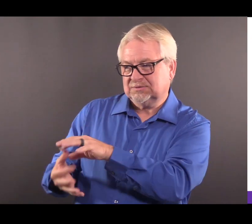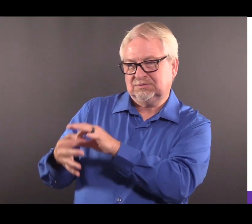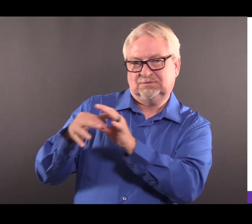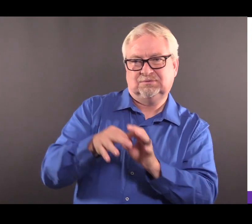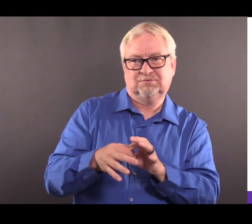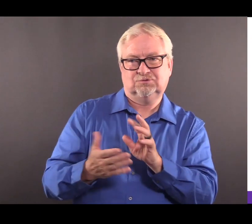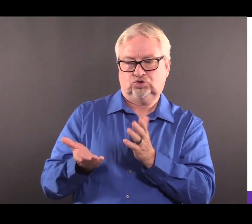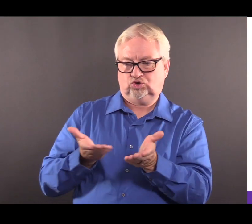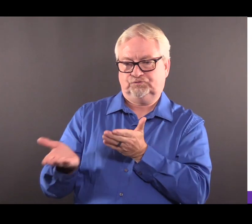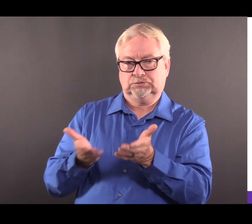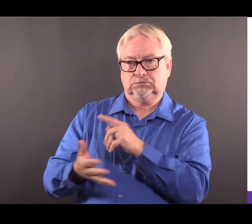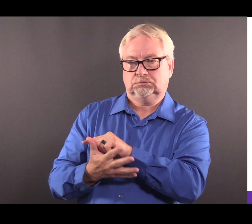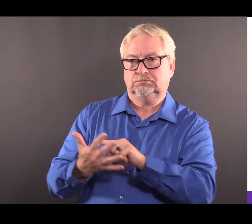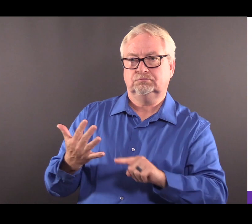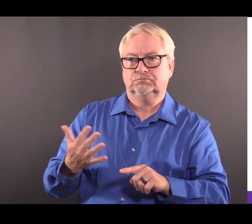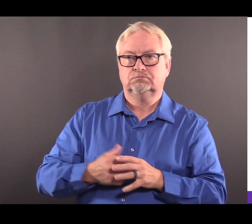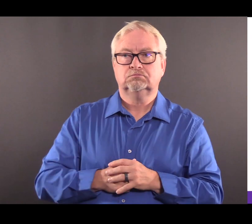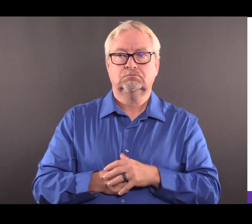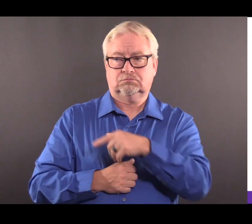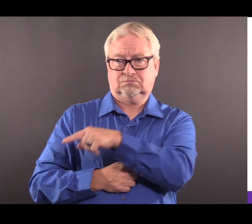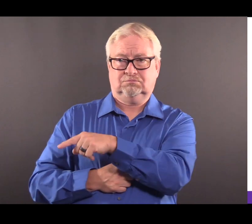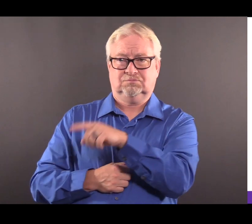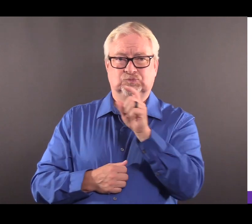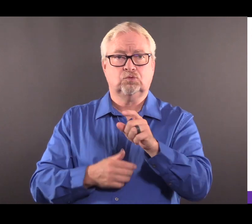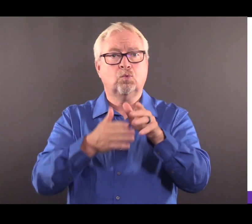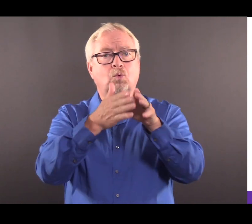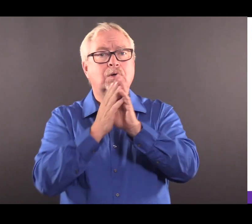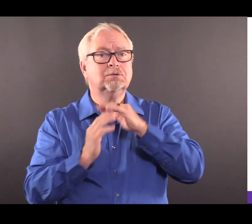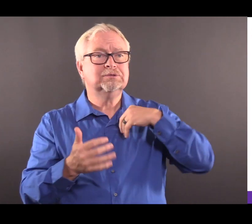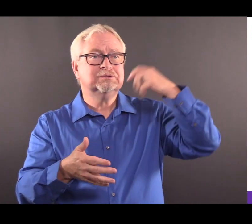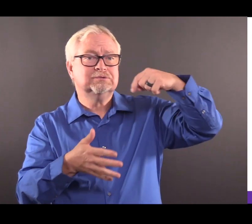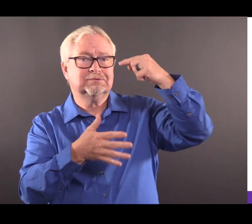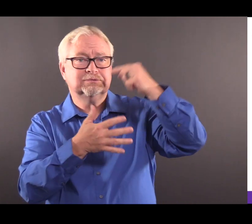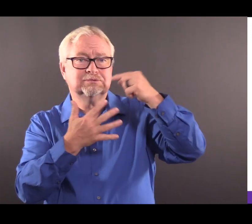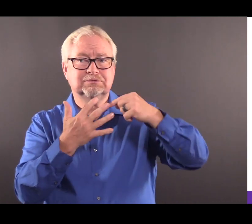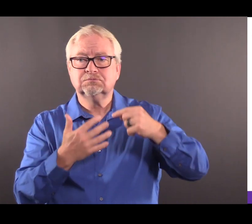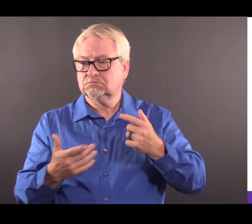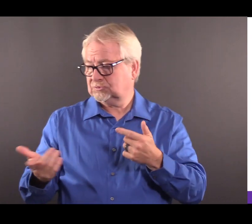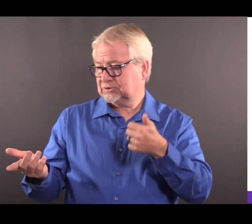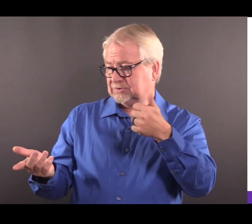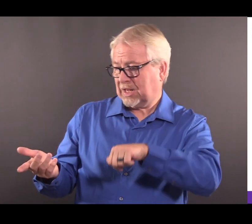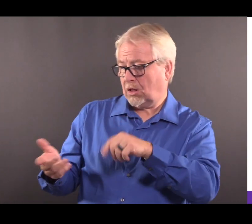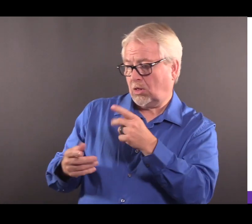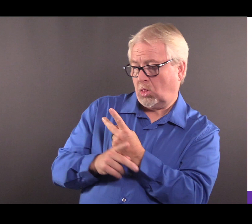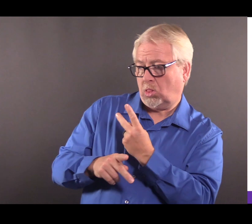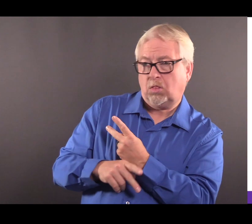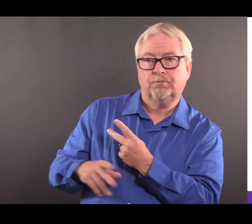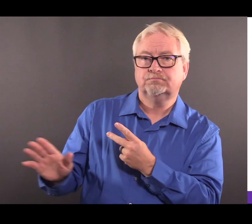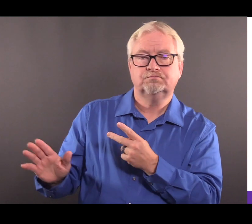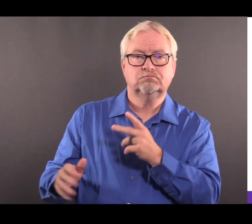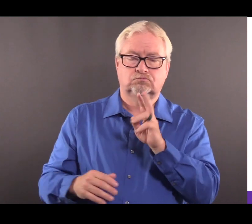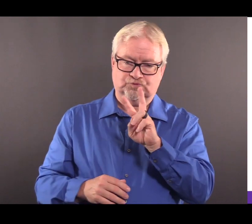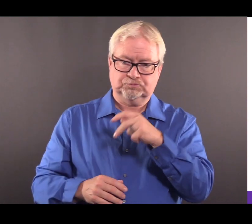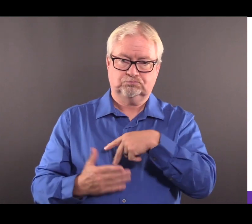was collected in connection with services that were requested, utilized, or